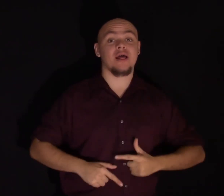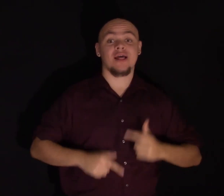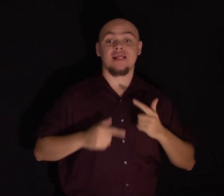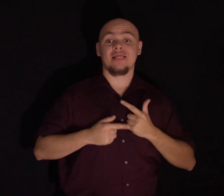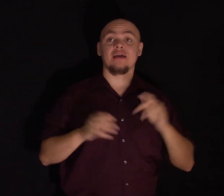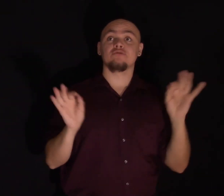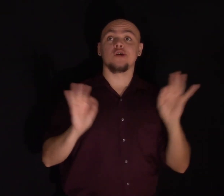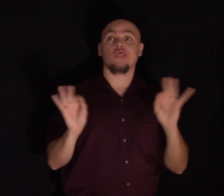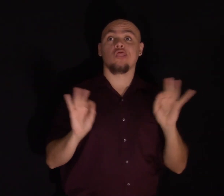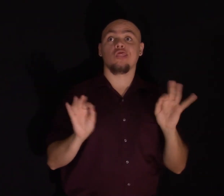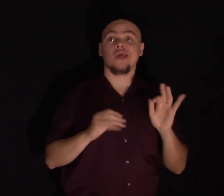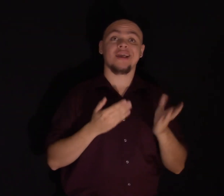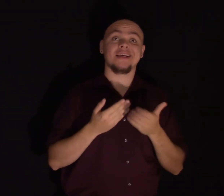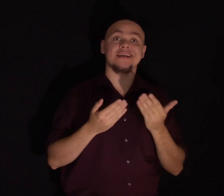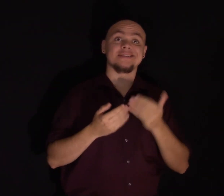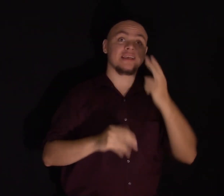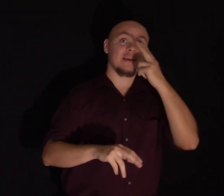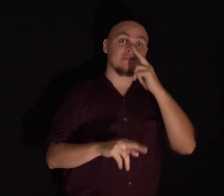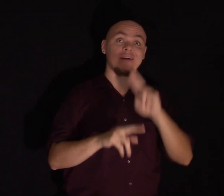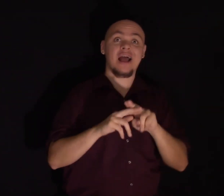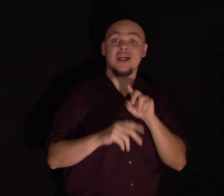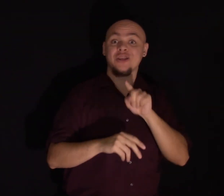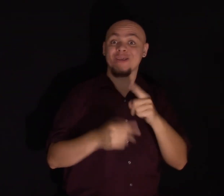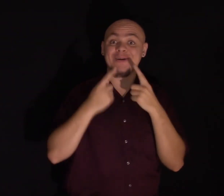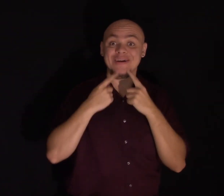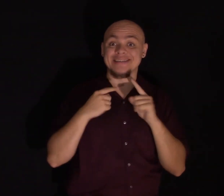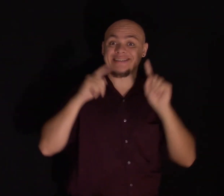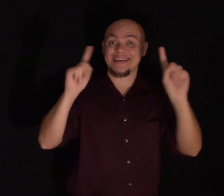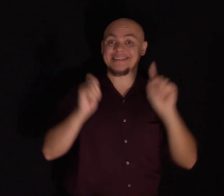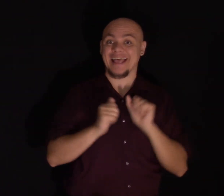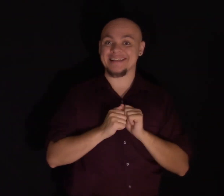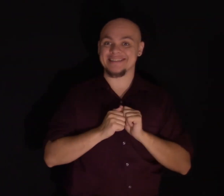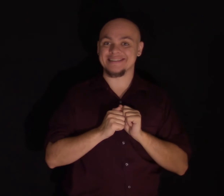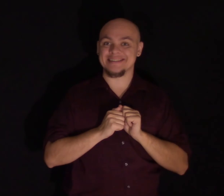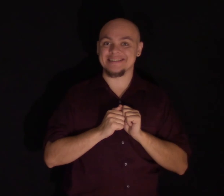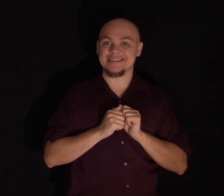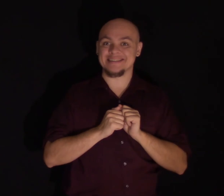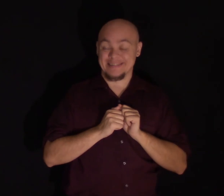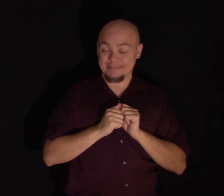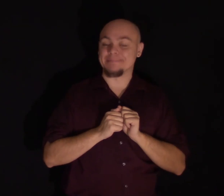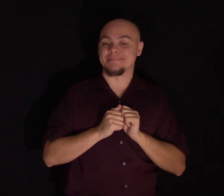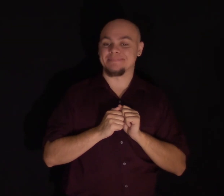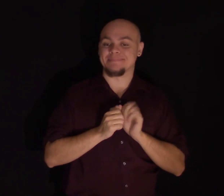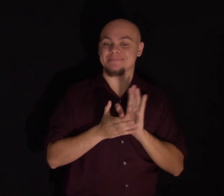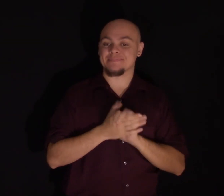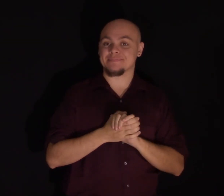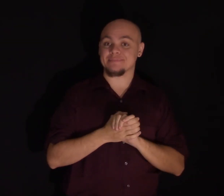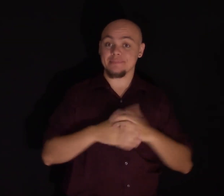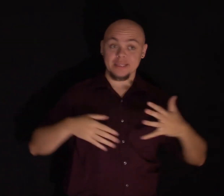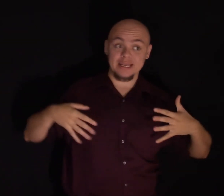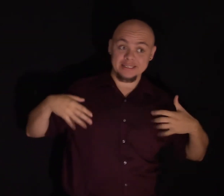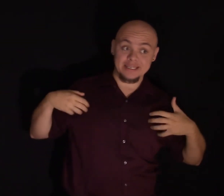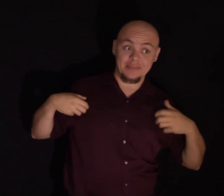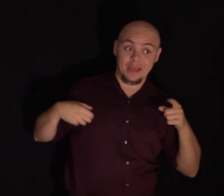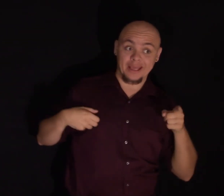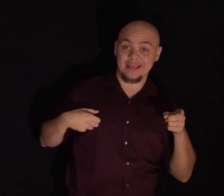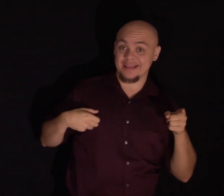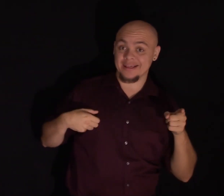nothing other than easy and fun things you're a huge success and to the monkey